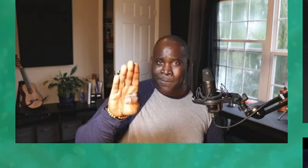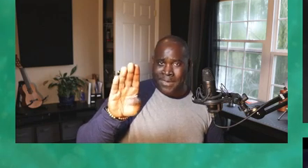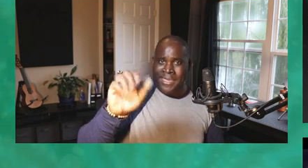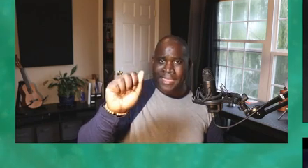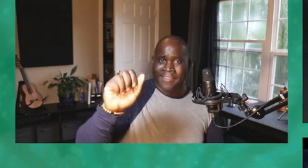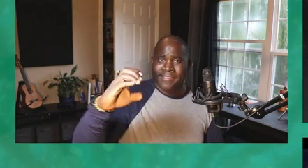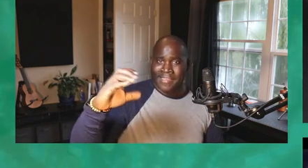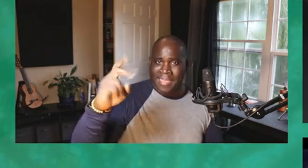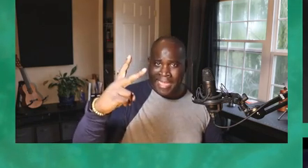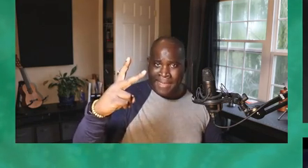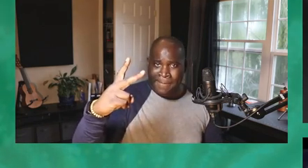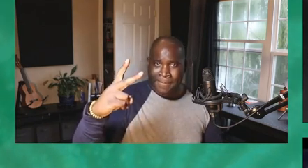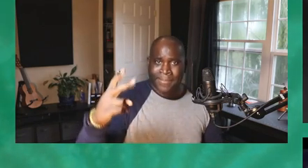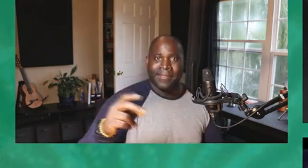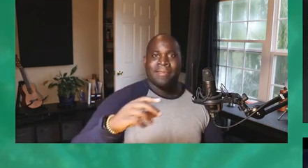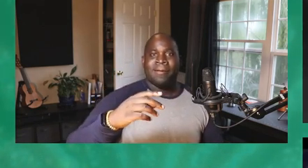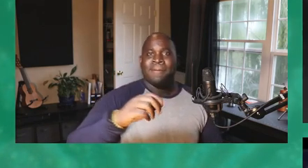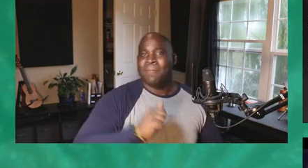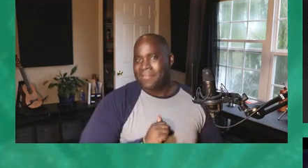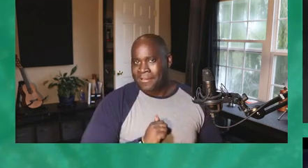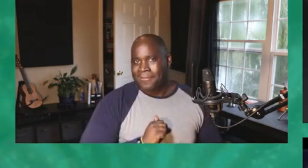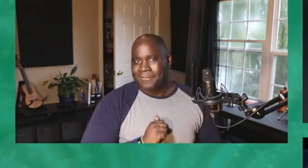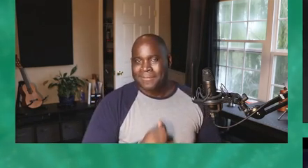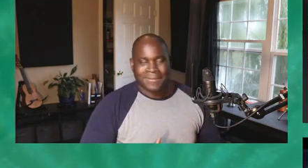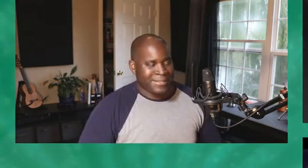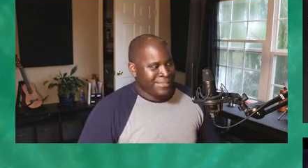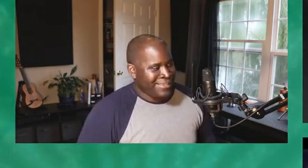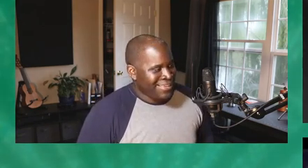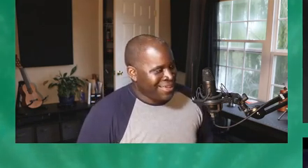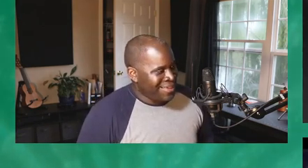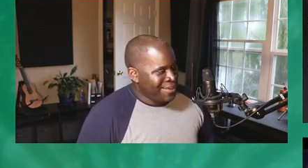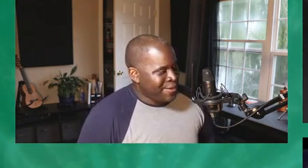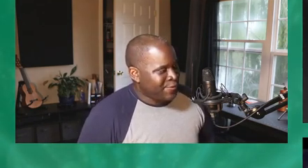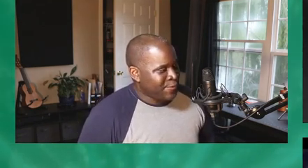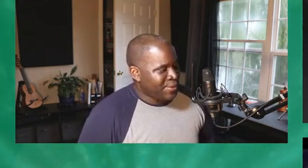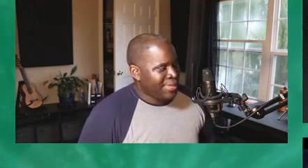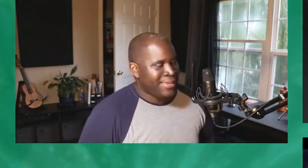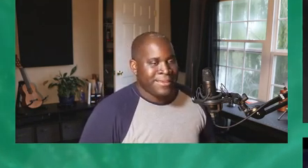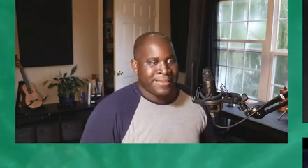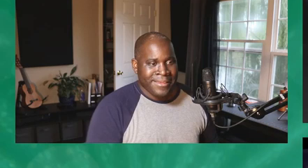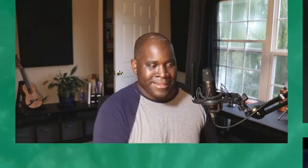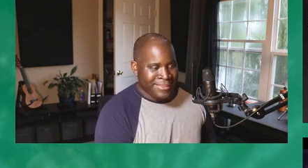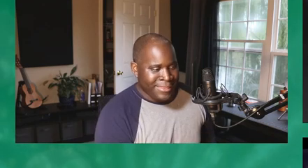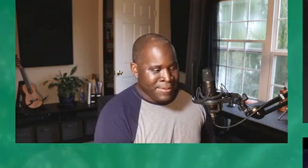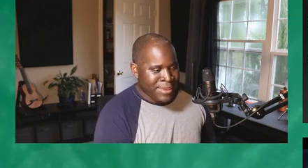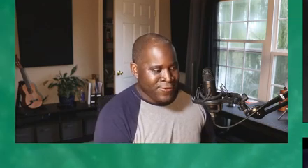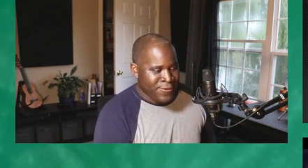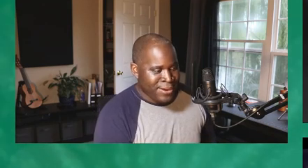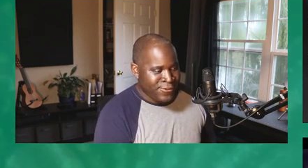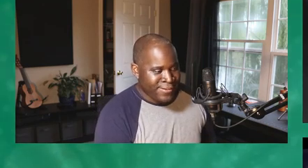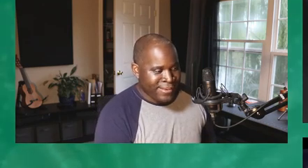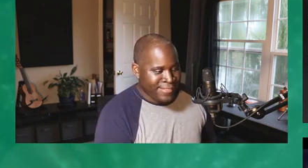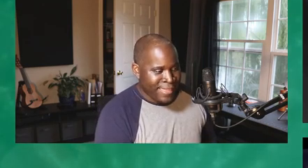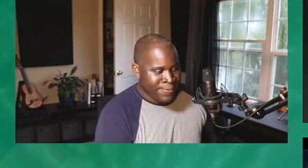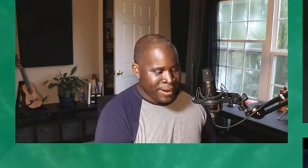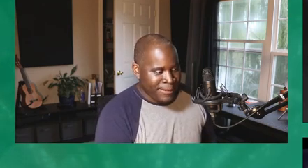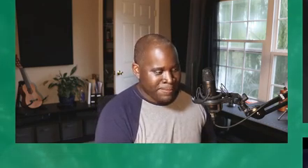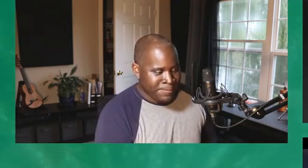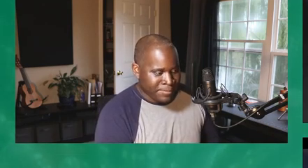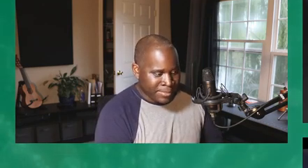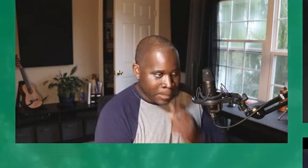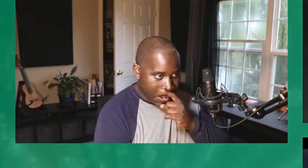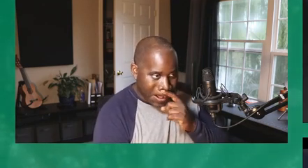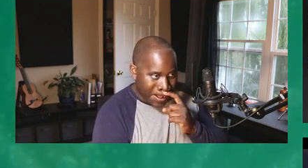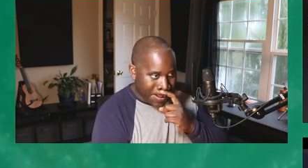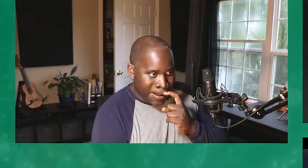go B-A-C-K myself. So like, let me make sure I just got that right.